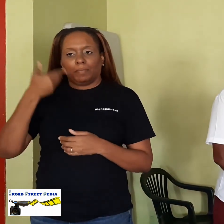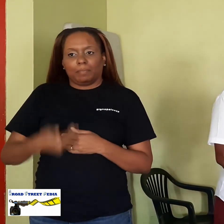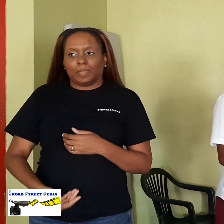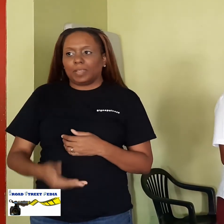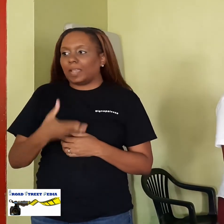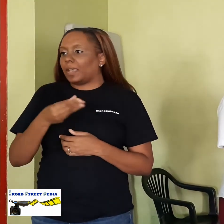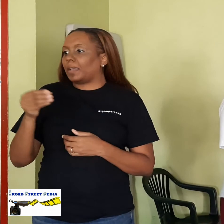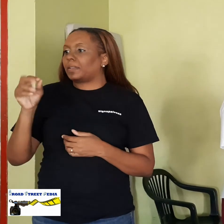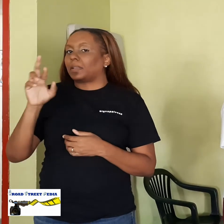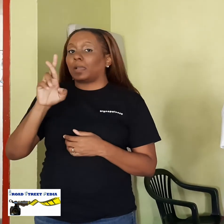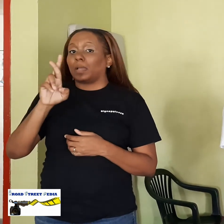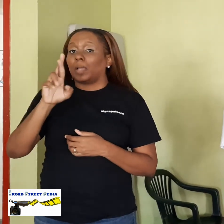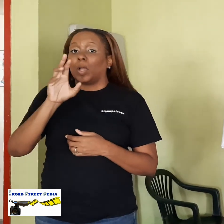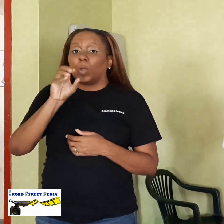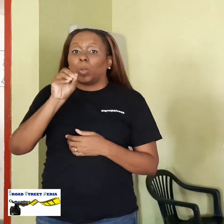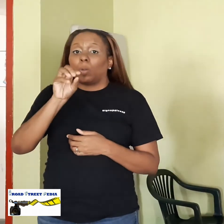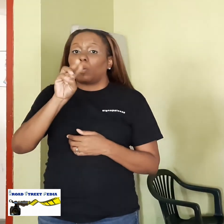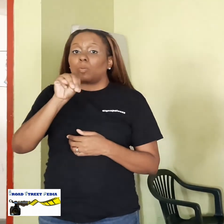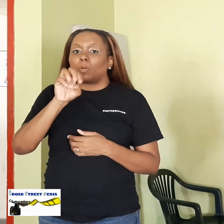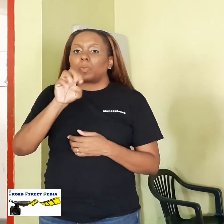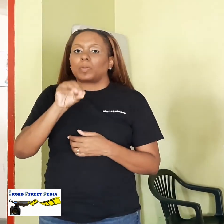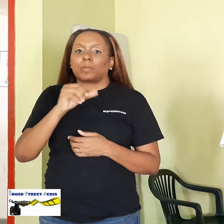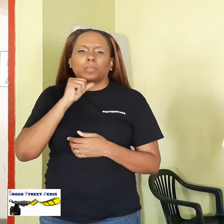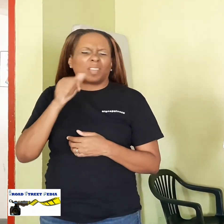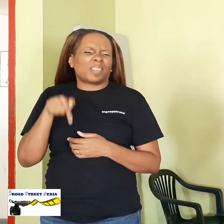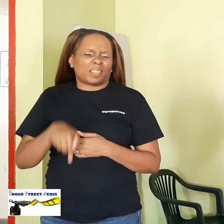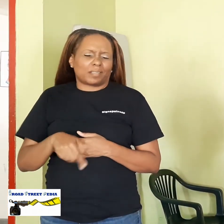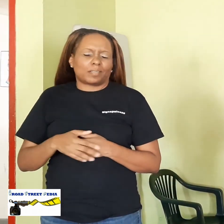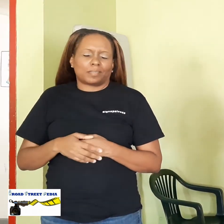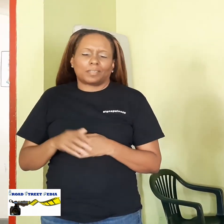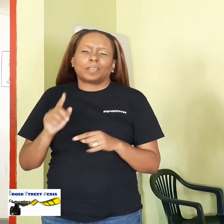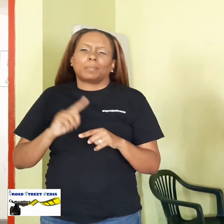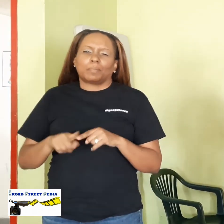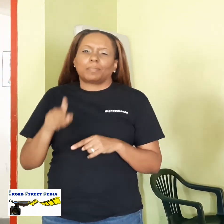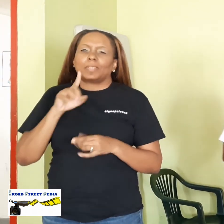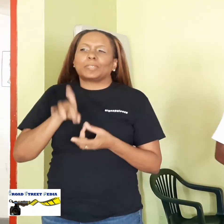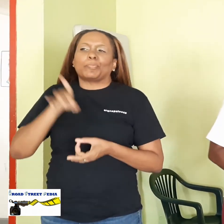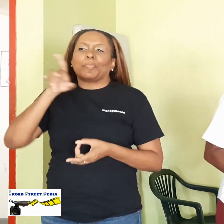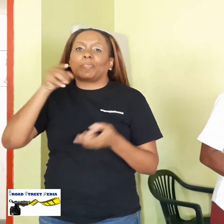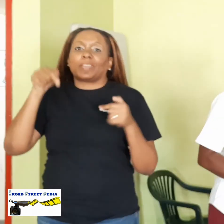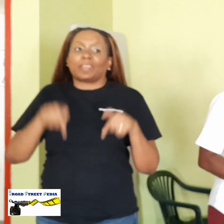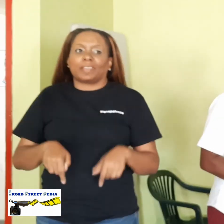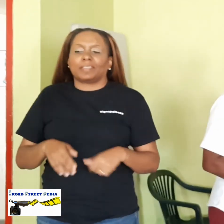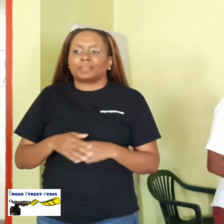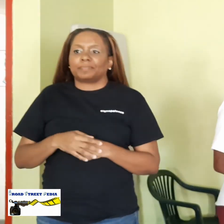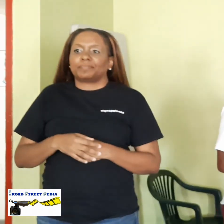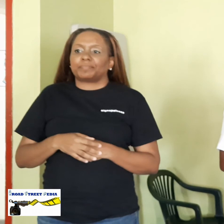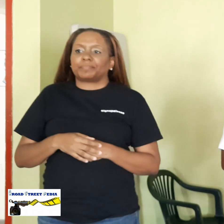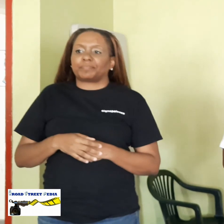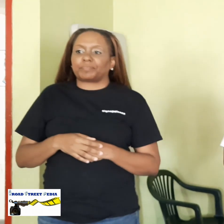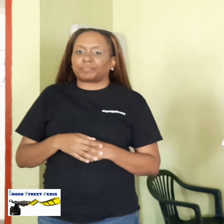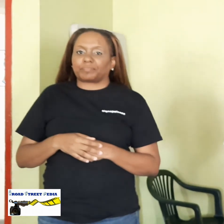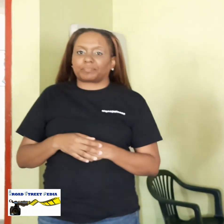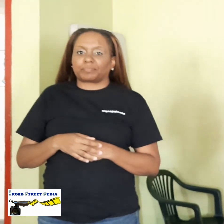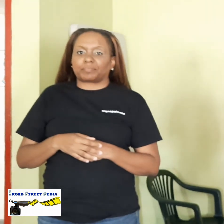is on another assignment, but his heart is here with us. Today we are going to look